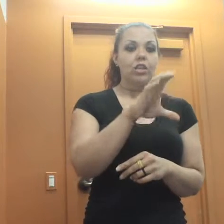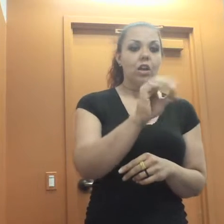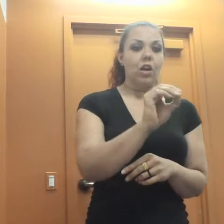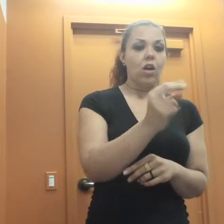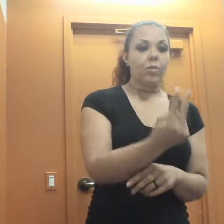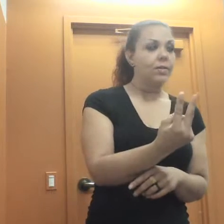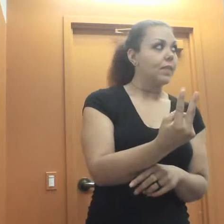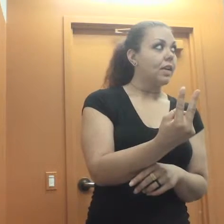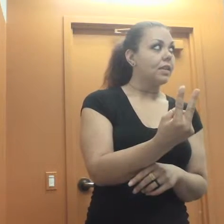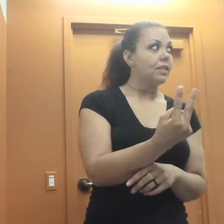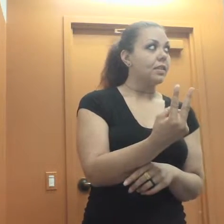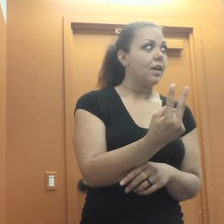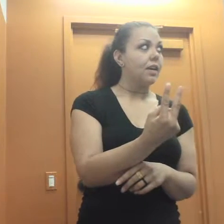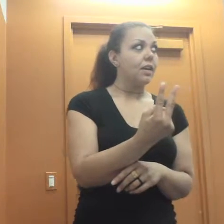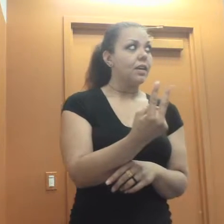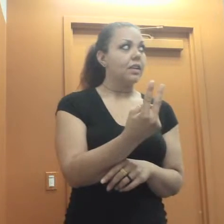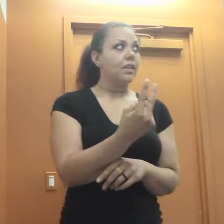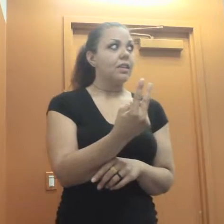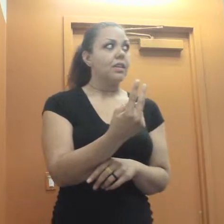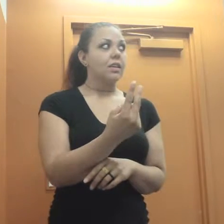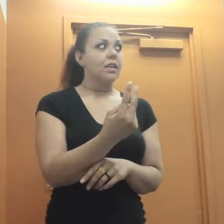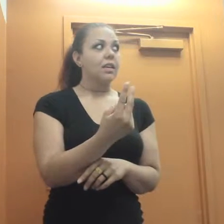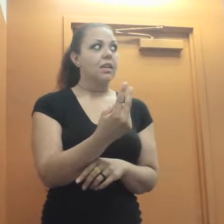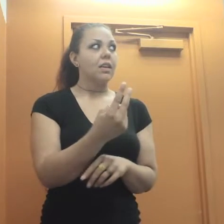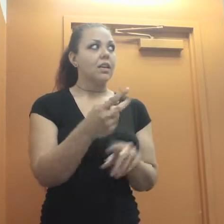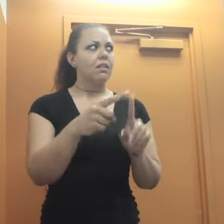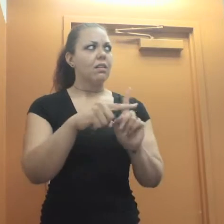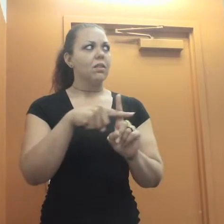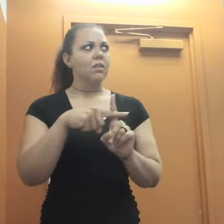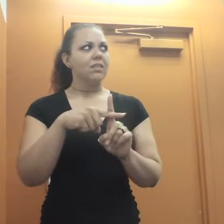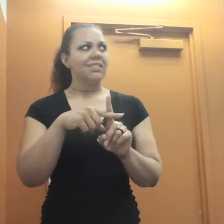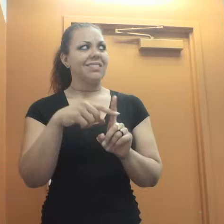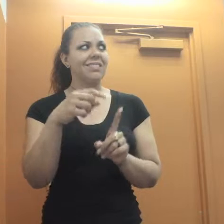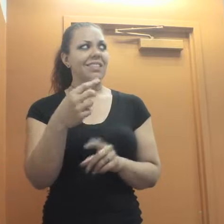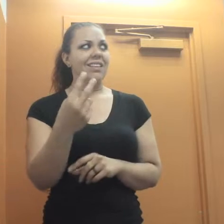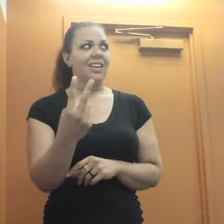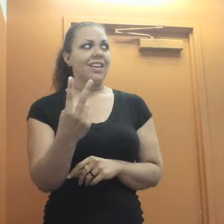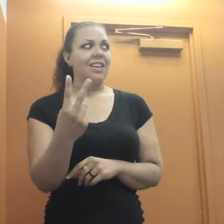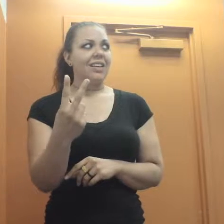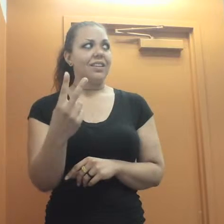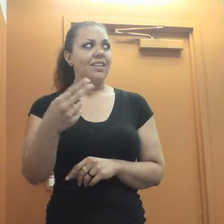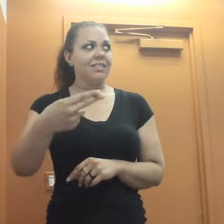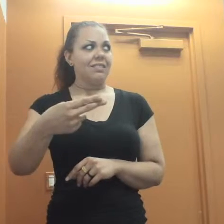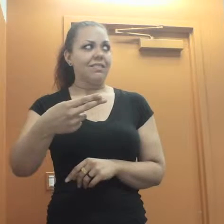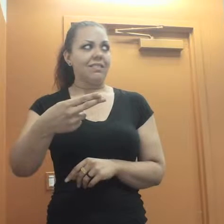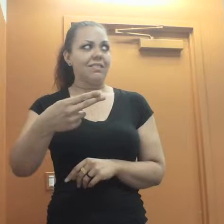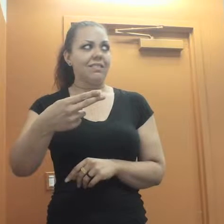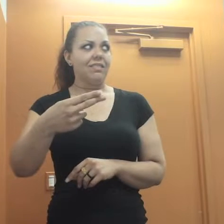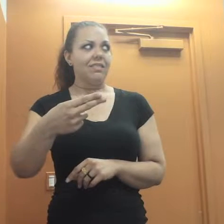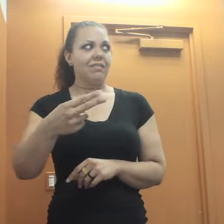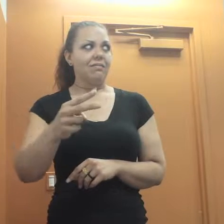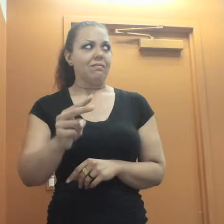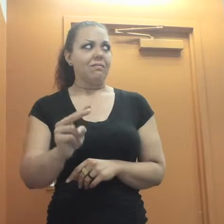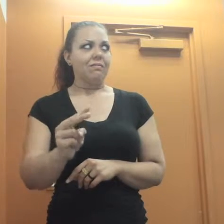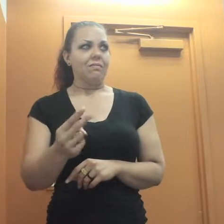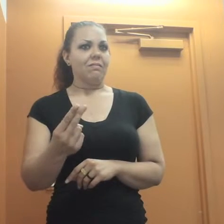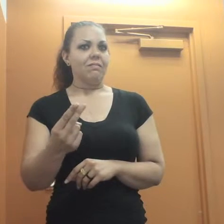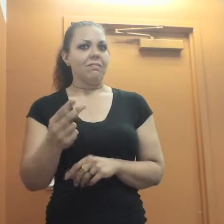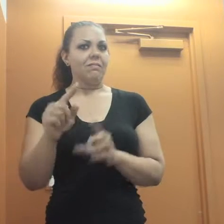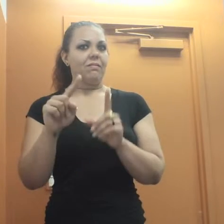form methanol, for which K is equal to 10.5. Given the equilibrium concentrations of carbon monoxide